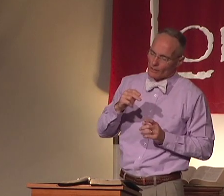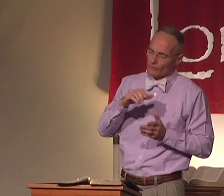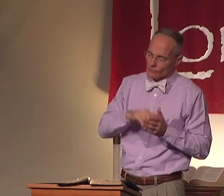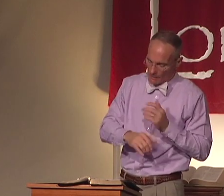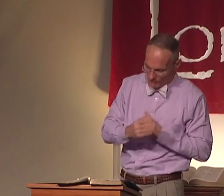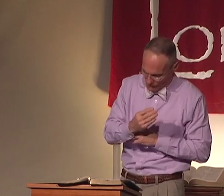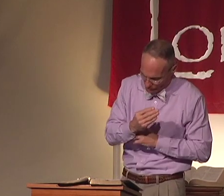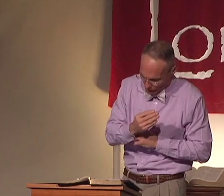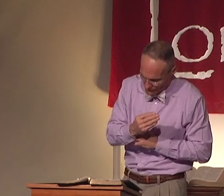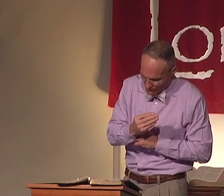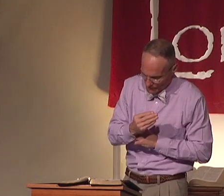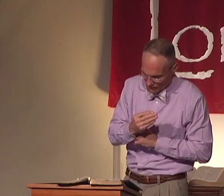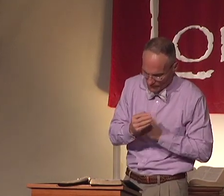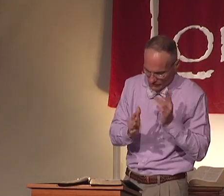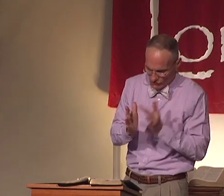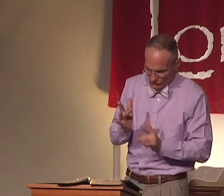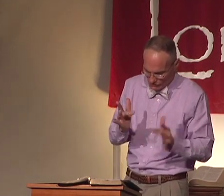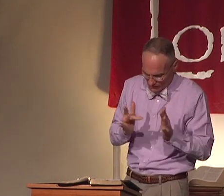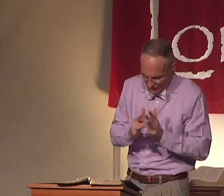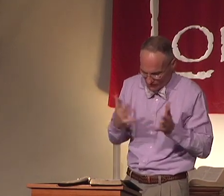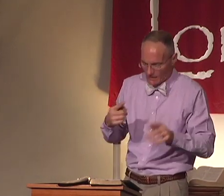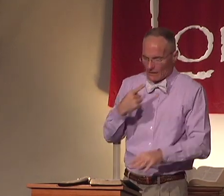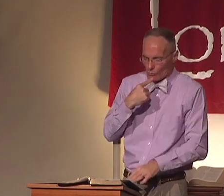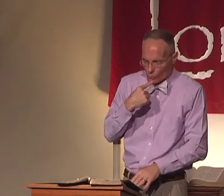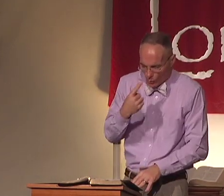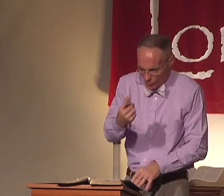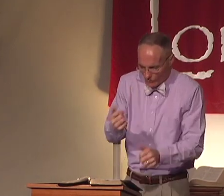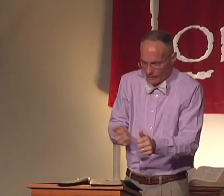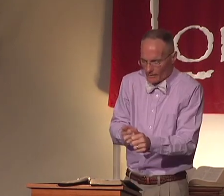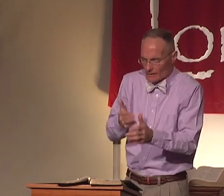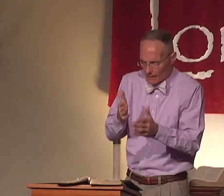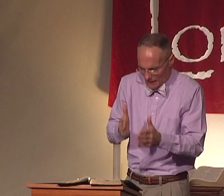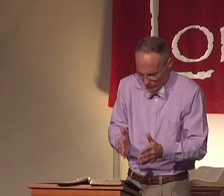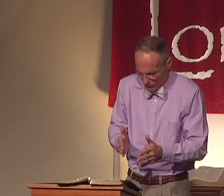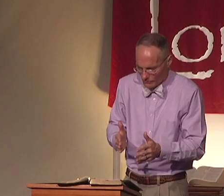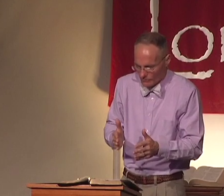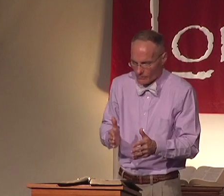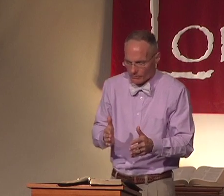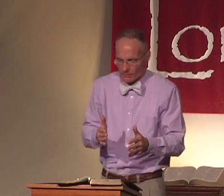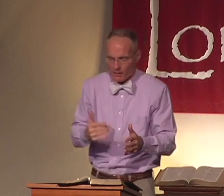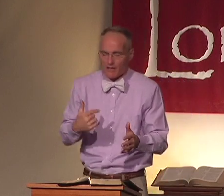And if you go back to John chapter 14, Jesus had told the disciples,